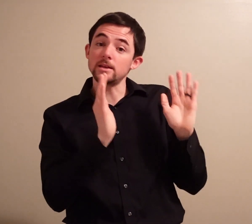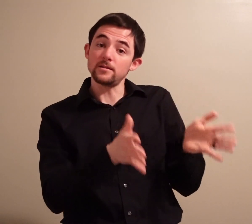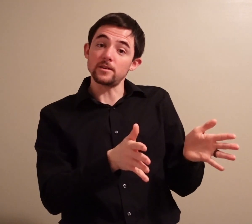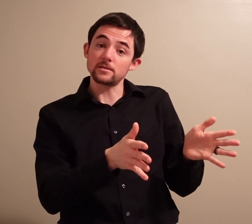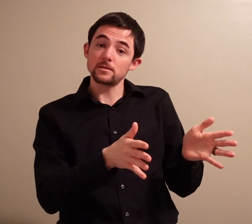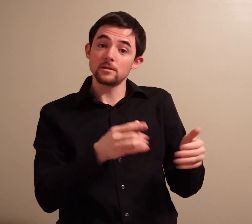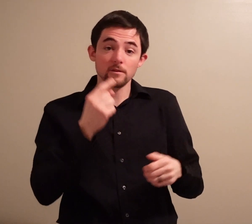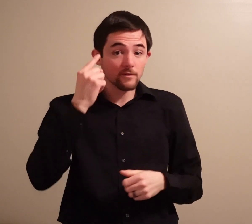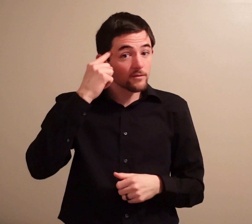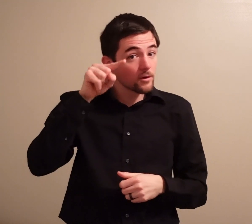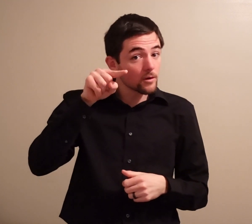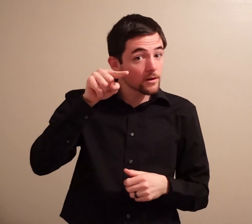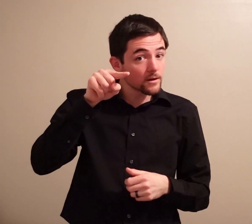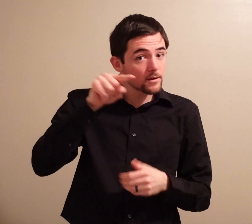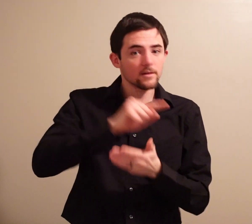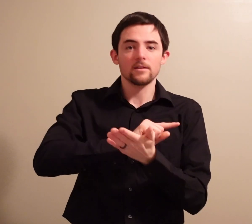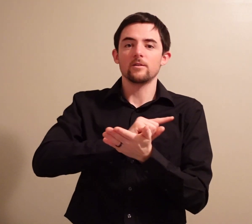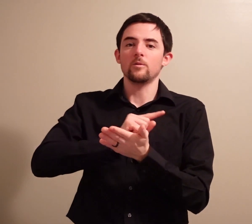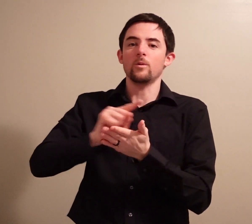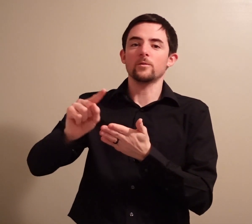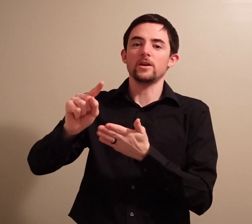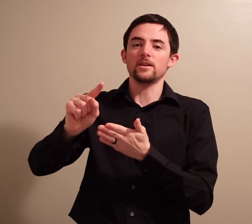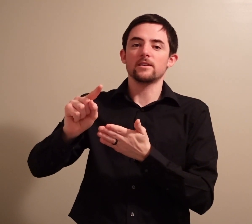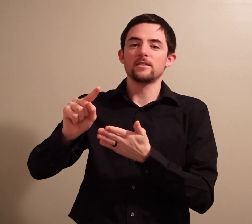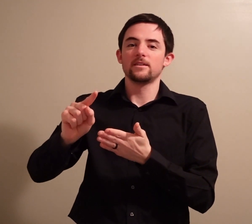leave it for 1 week.